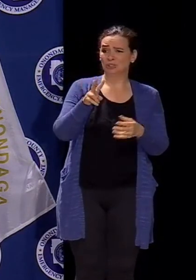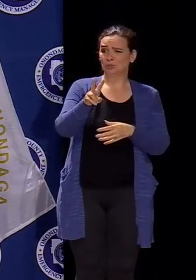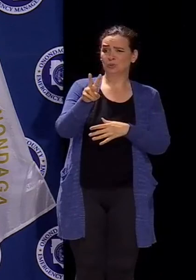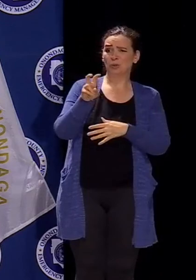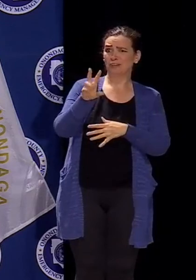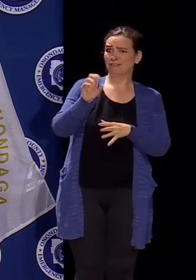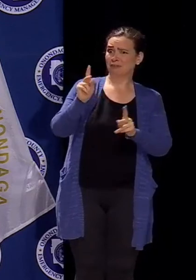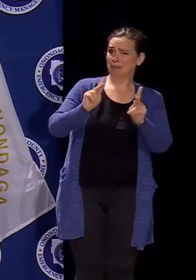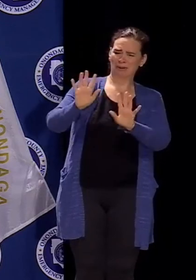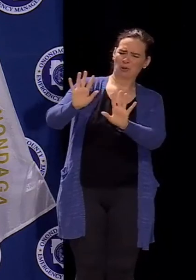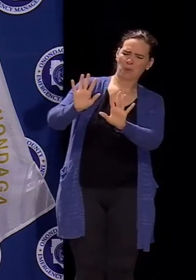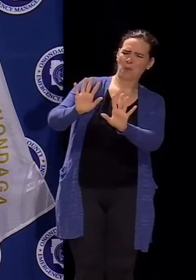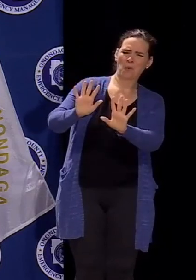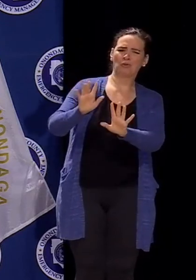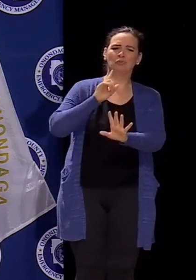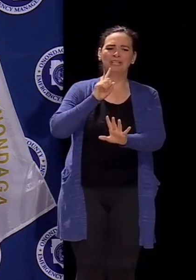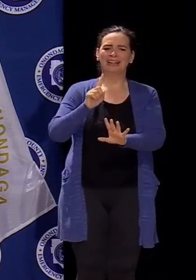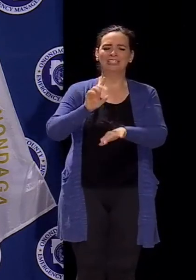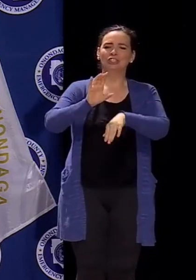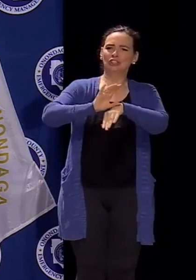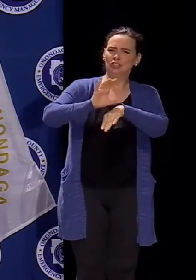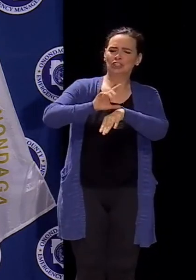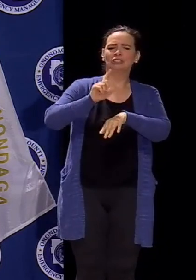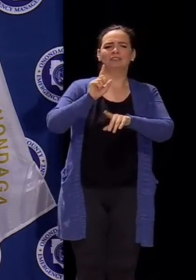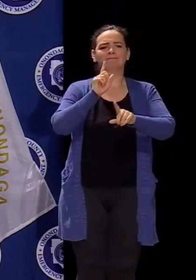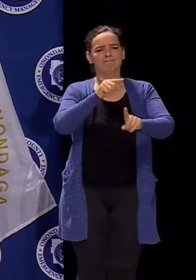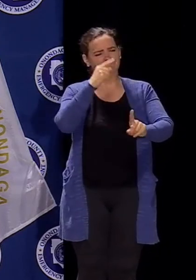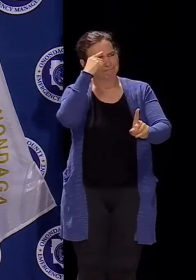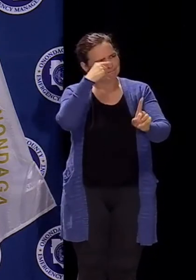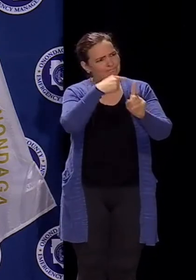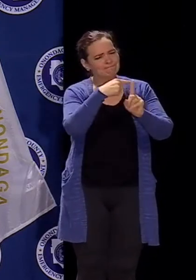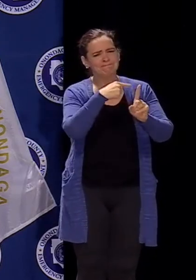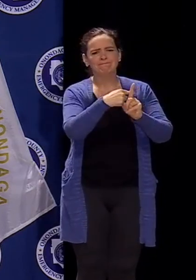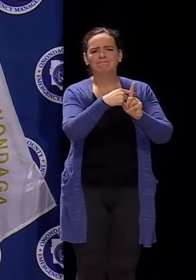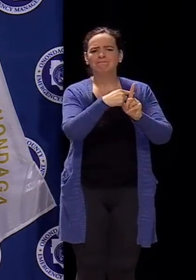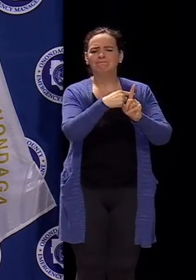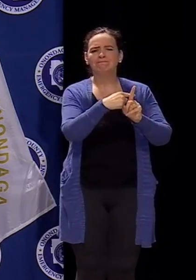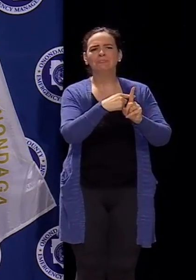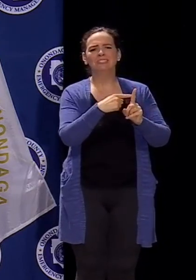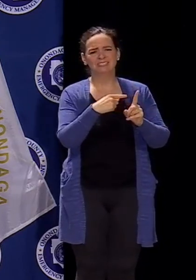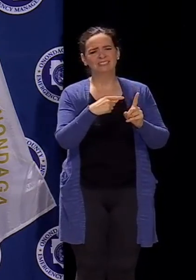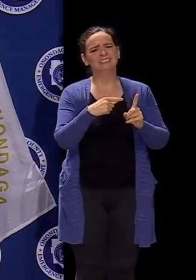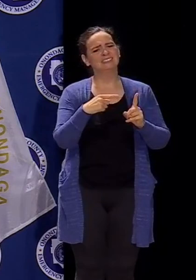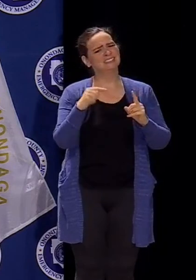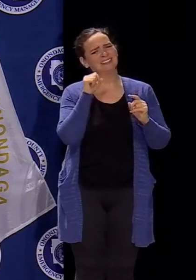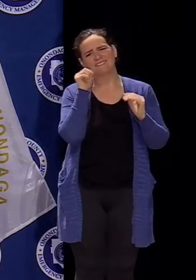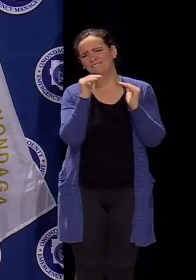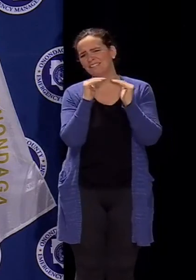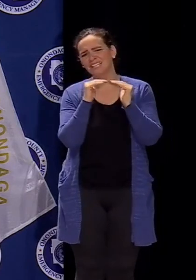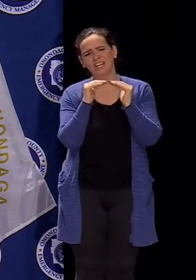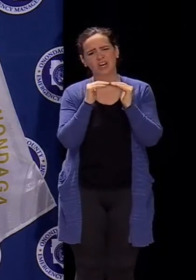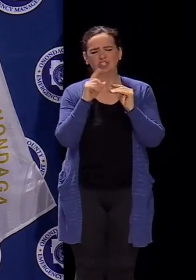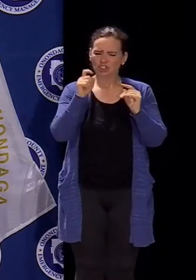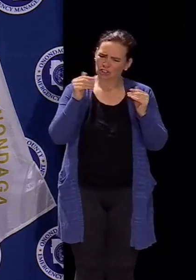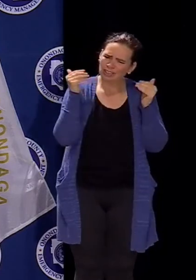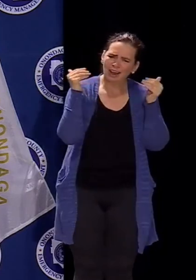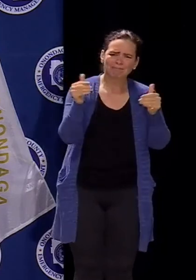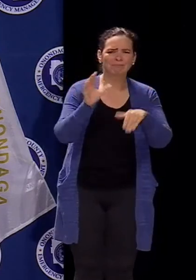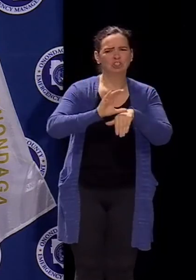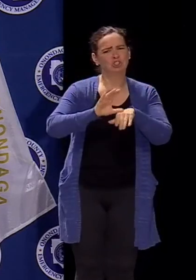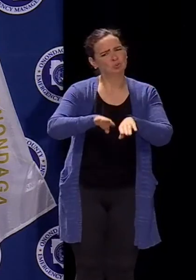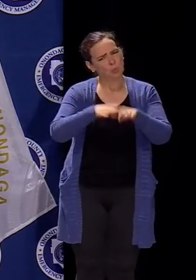people in a church or a synagogue or a mosque. It's just too much going on. It's just we got to move forward. We got to move